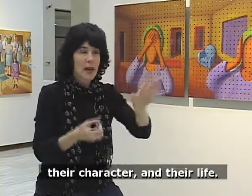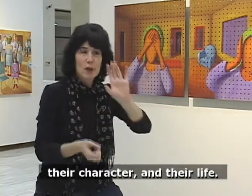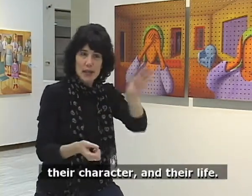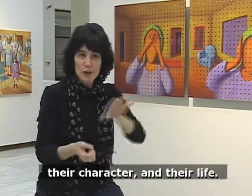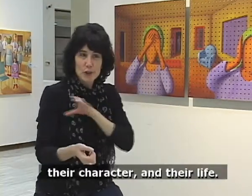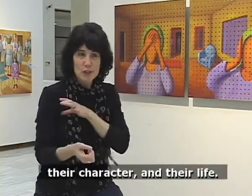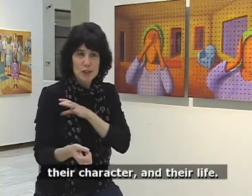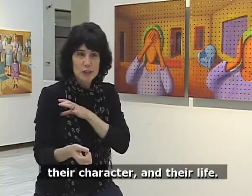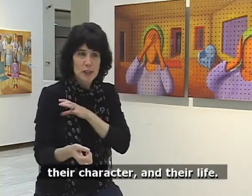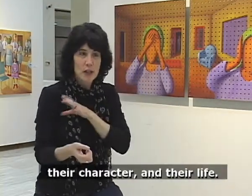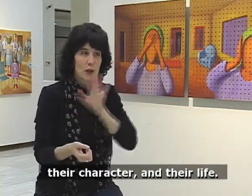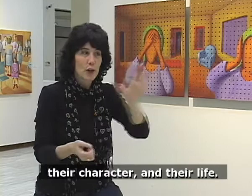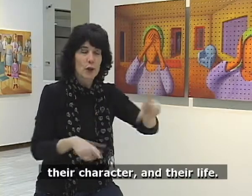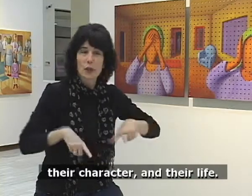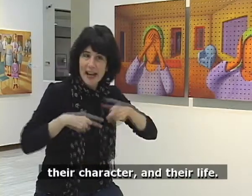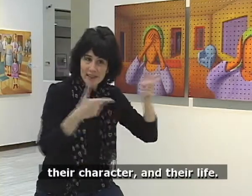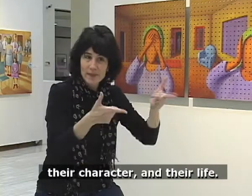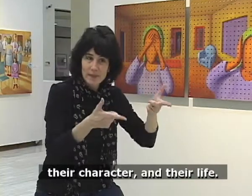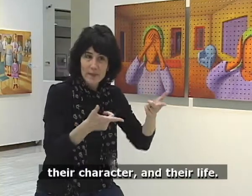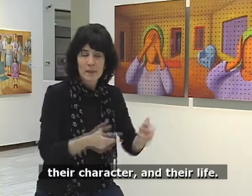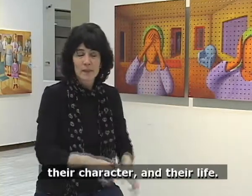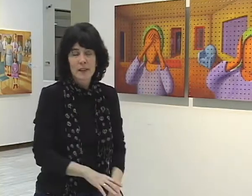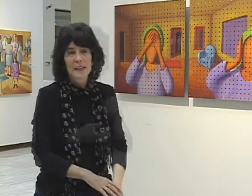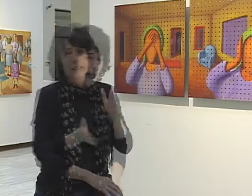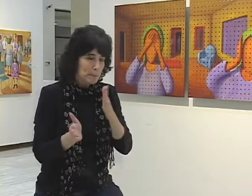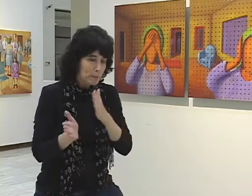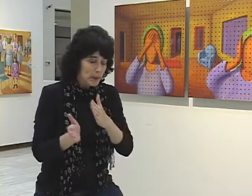their character, and their life.